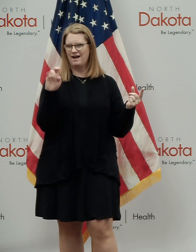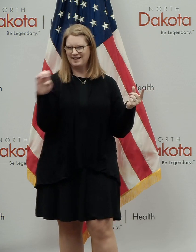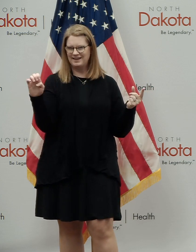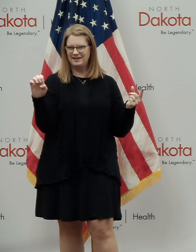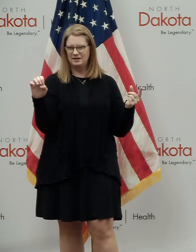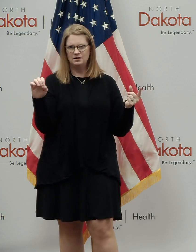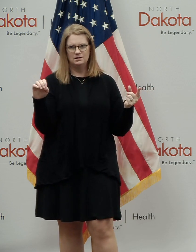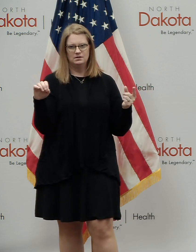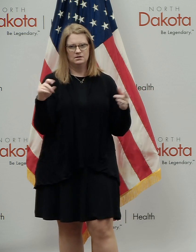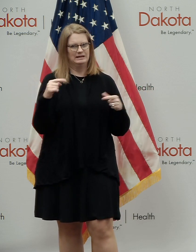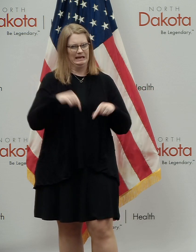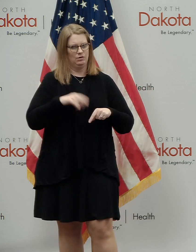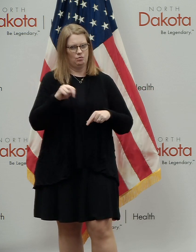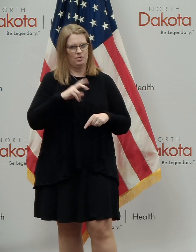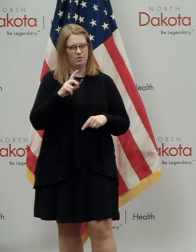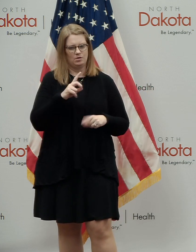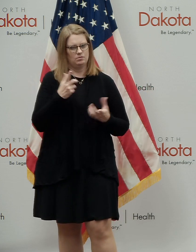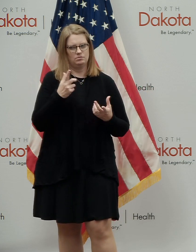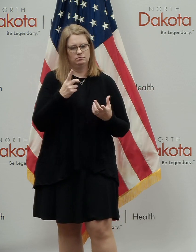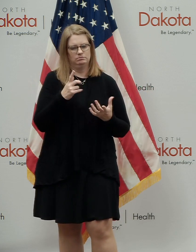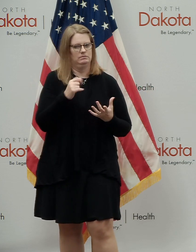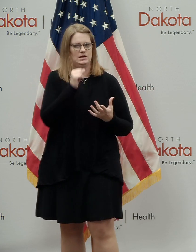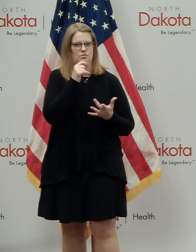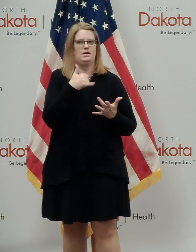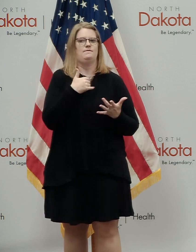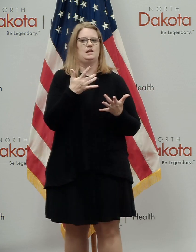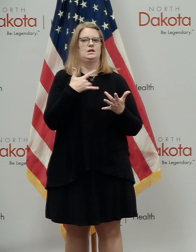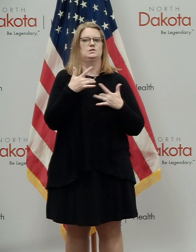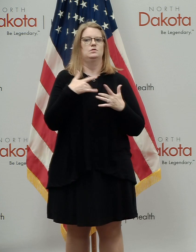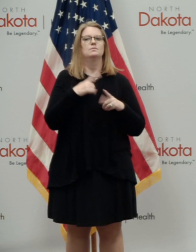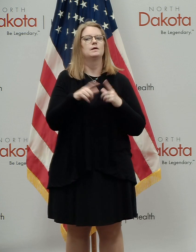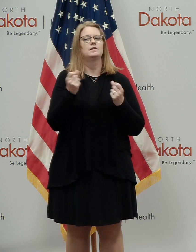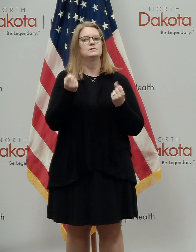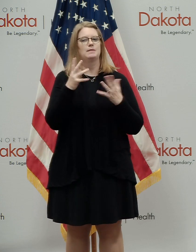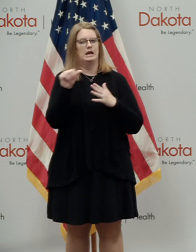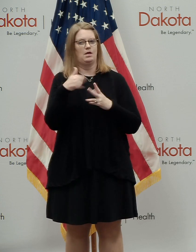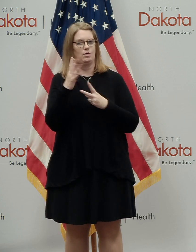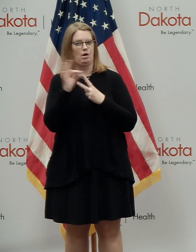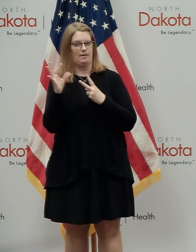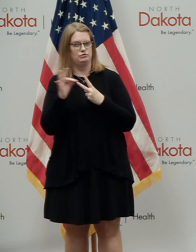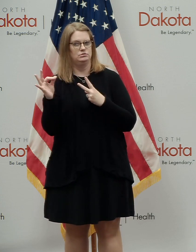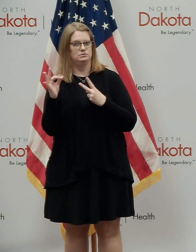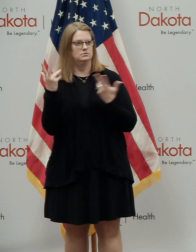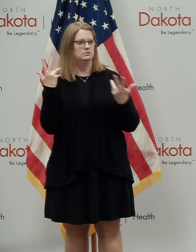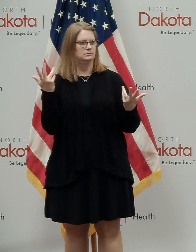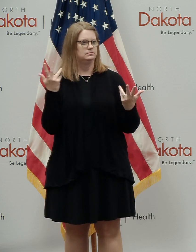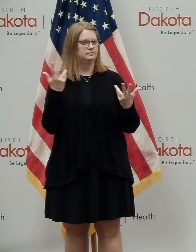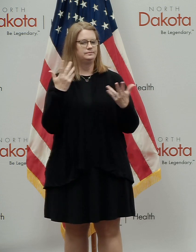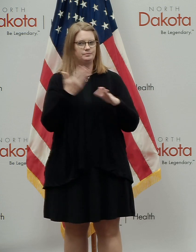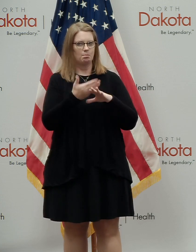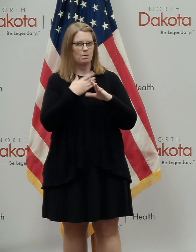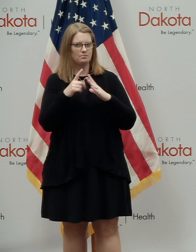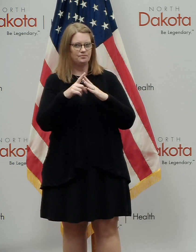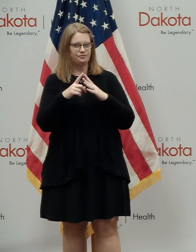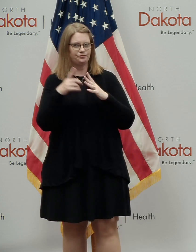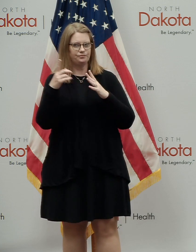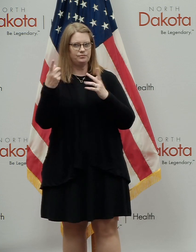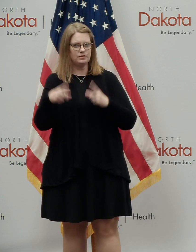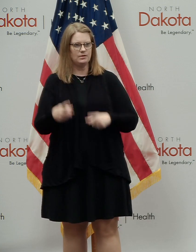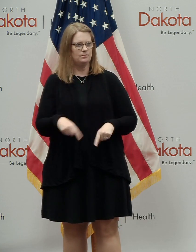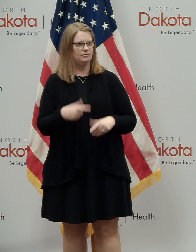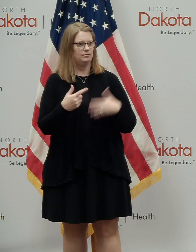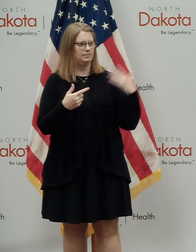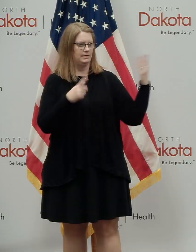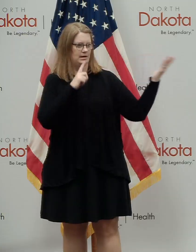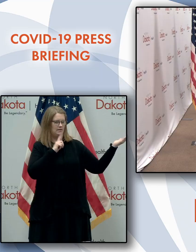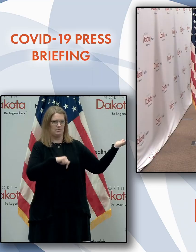long ways away from that here in North Dakota. And I think we've got a lot of other options before us before we would get to that. But I'll let Dr.